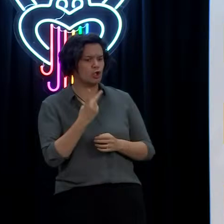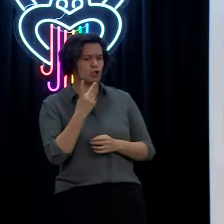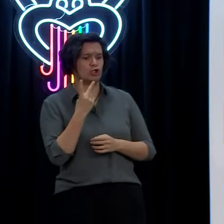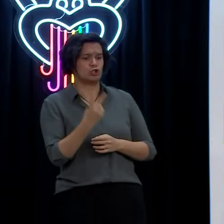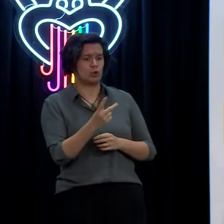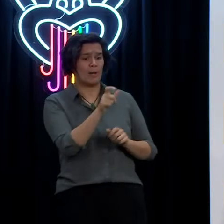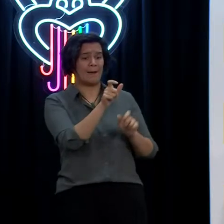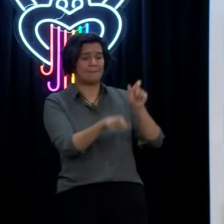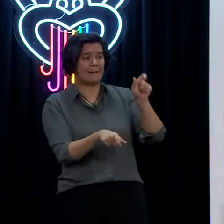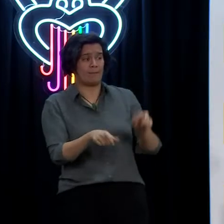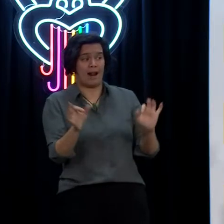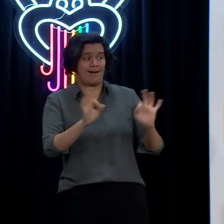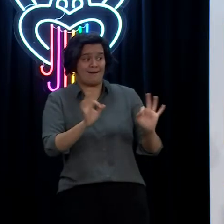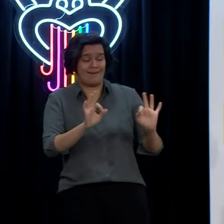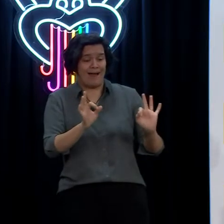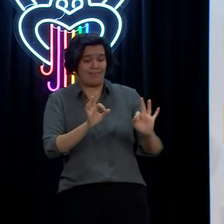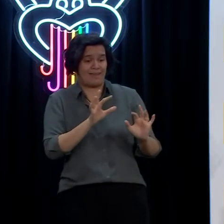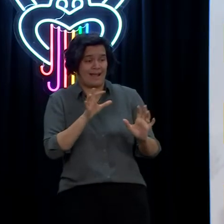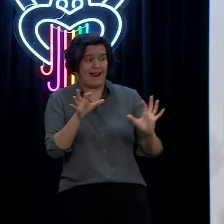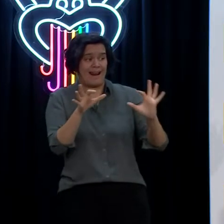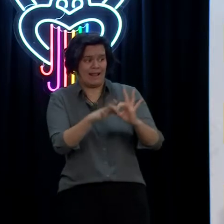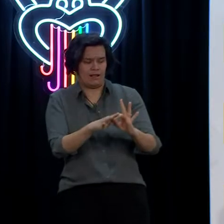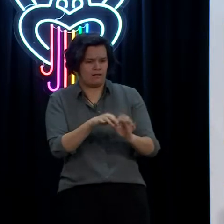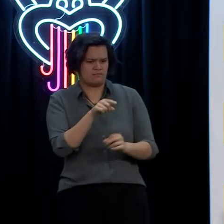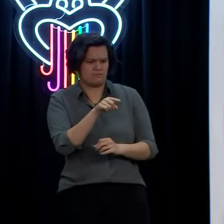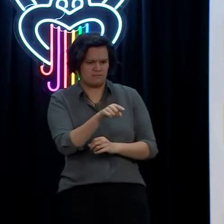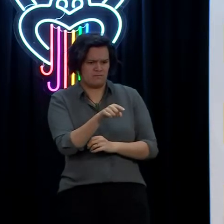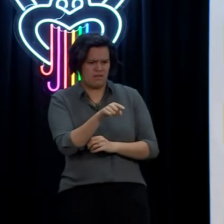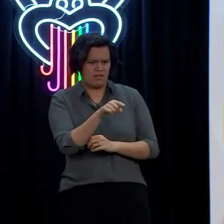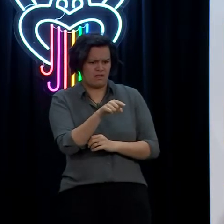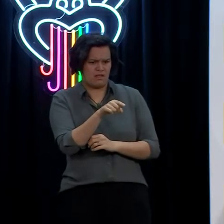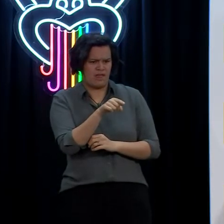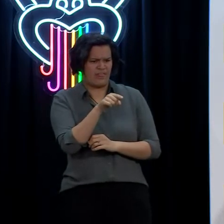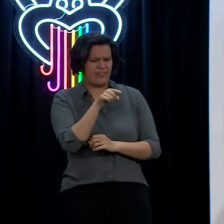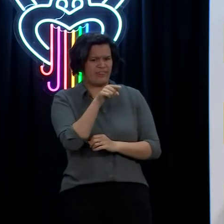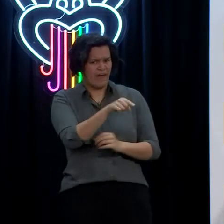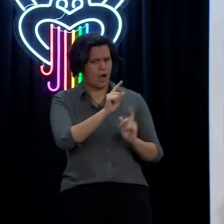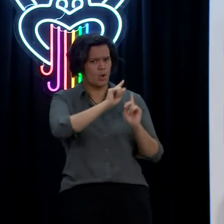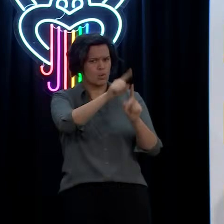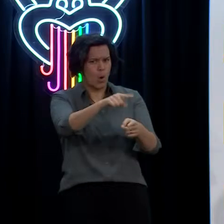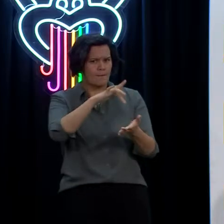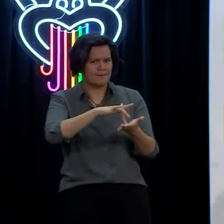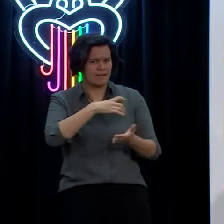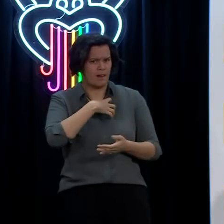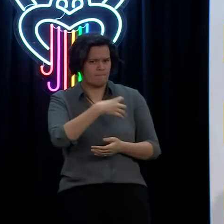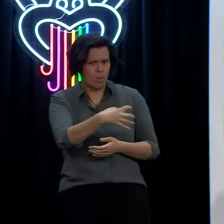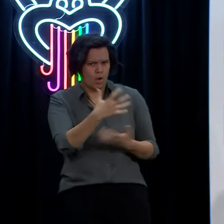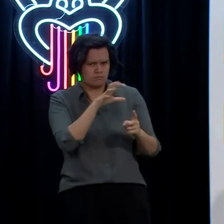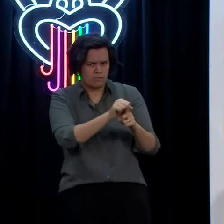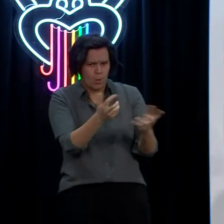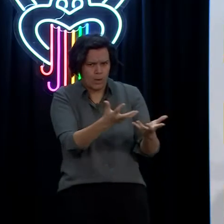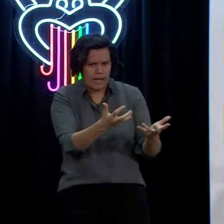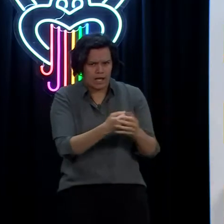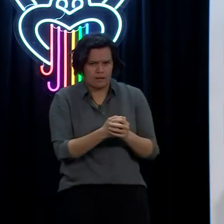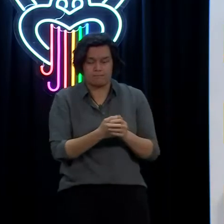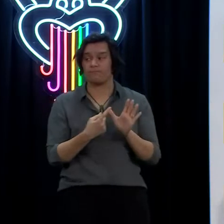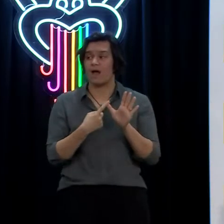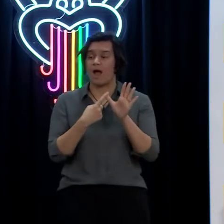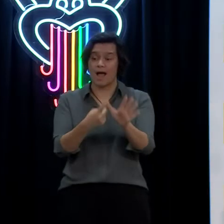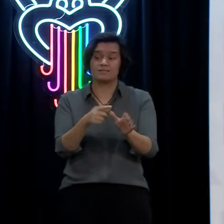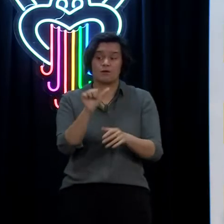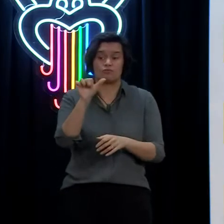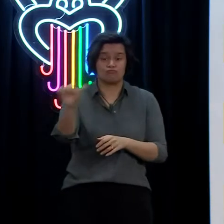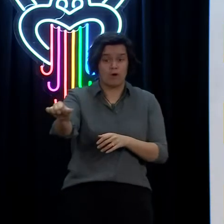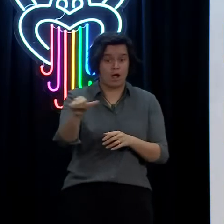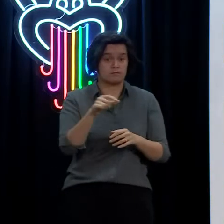night? I believe that they did, yes. They are one household, and they did present there. It's good that people are